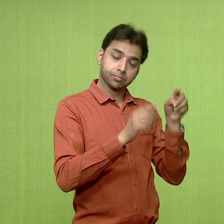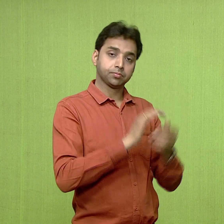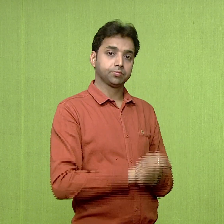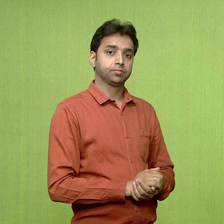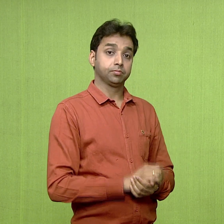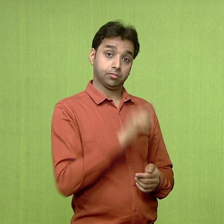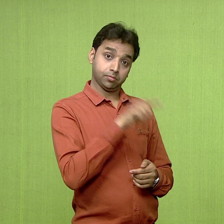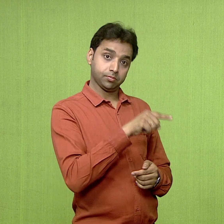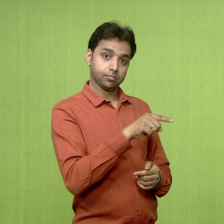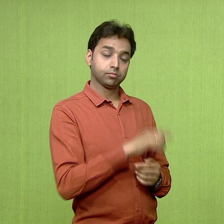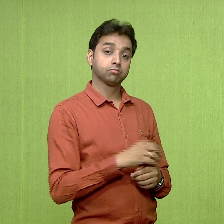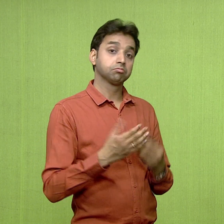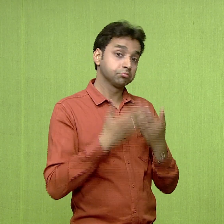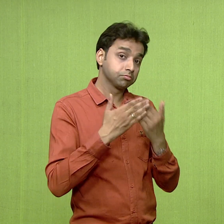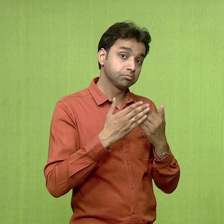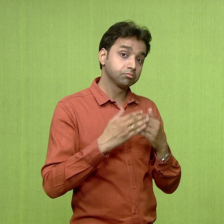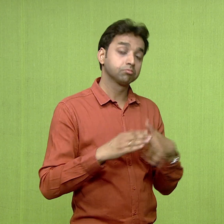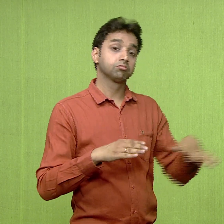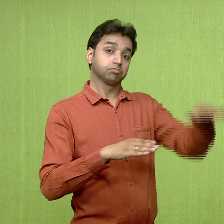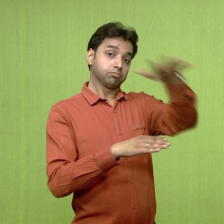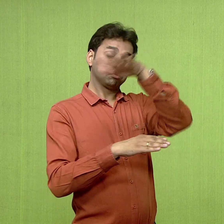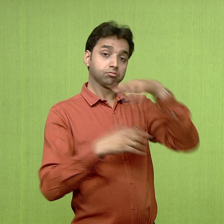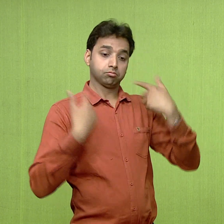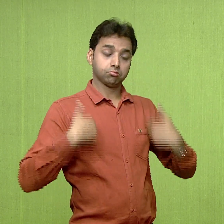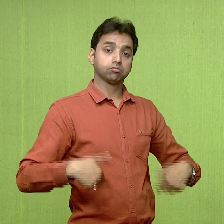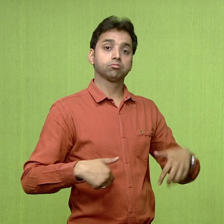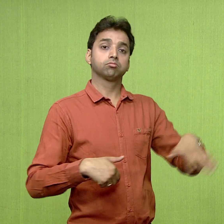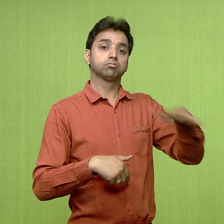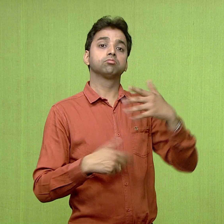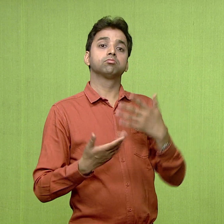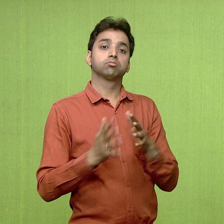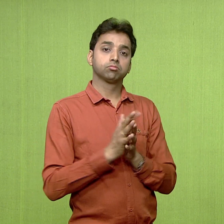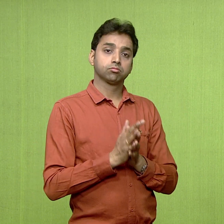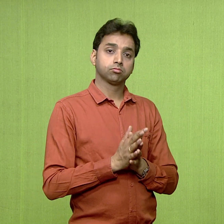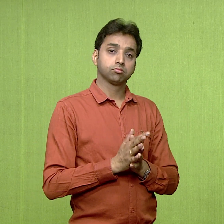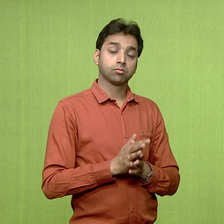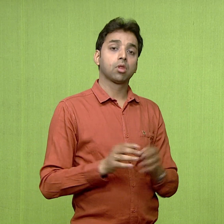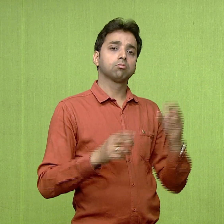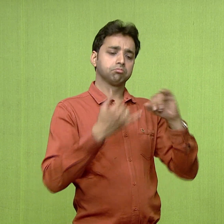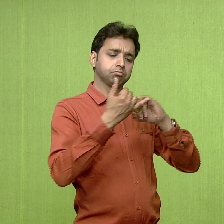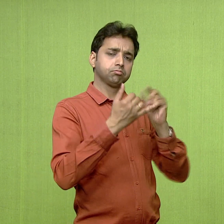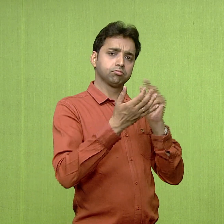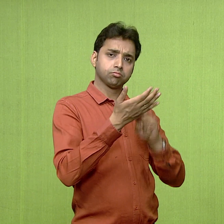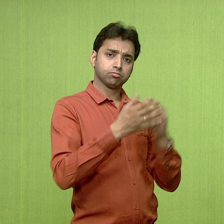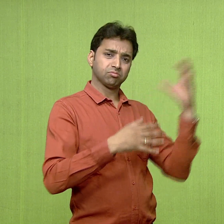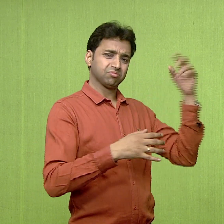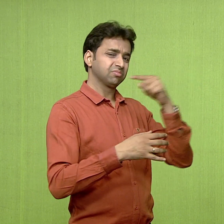That is, study of heavenly bodies like sun, moon